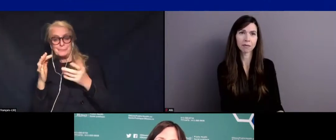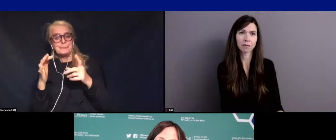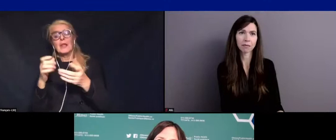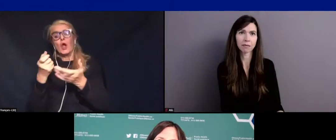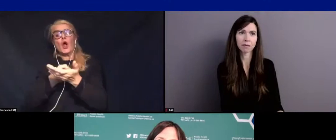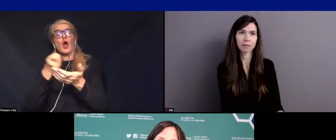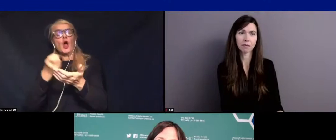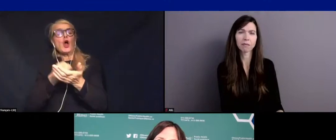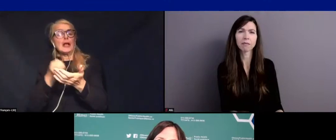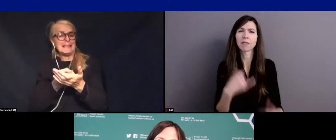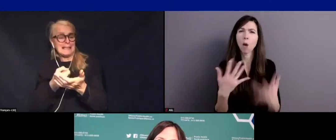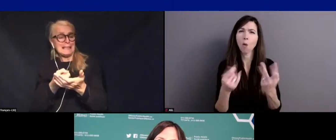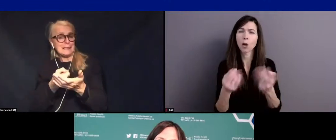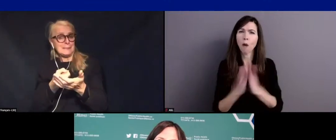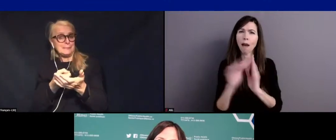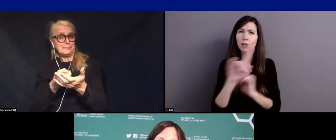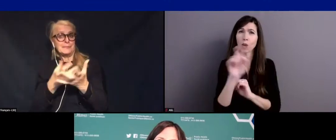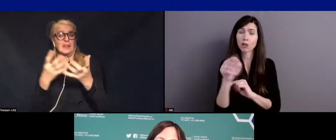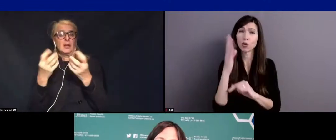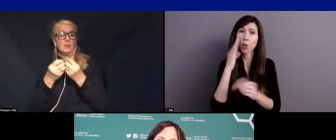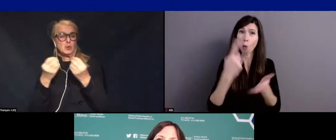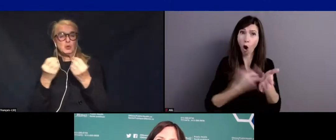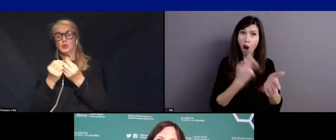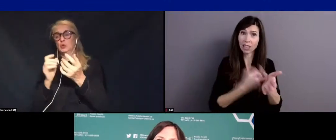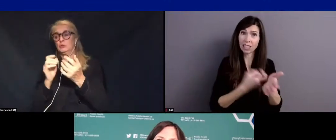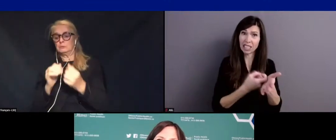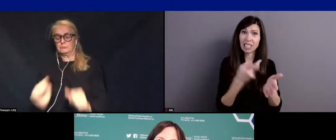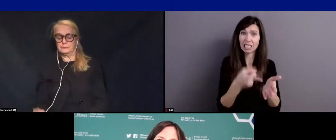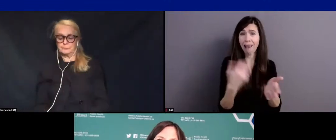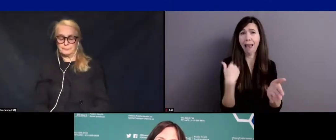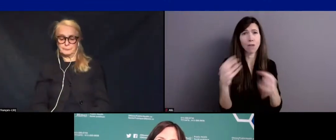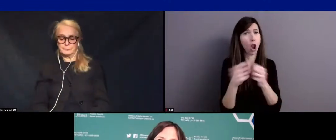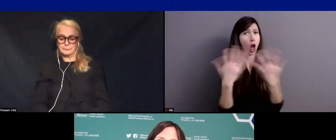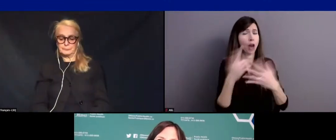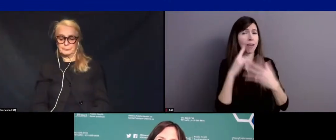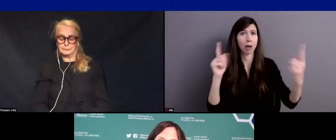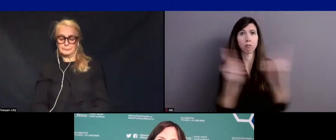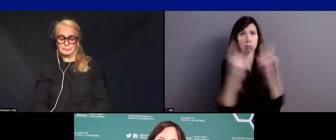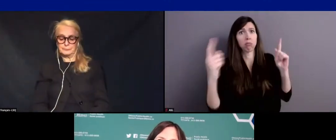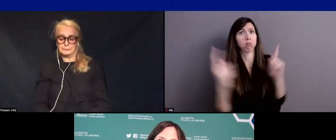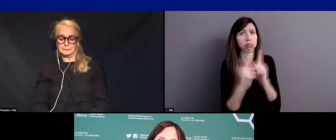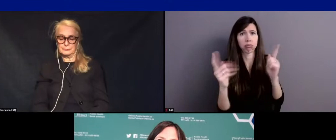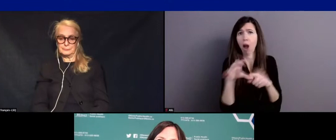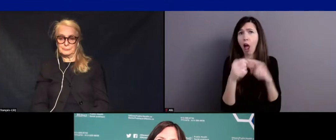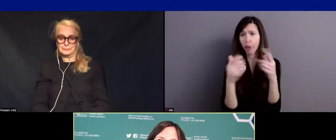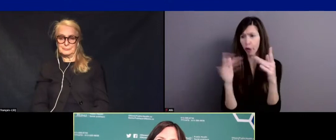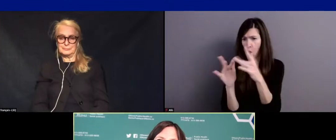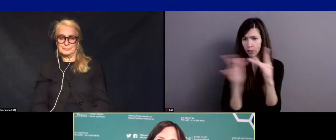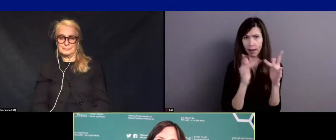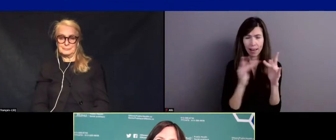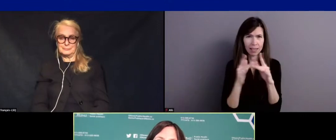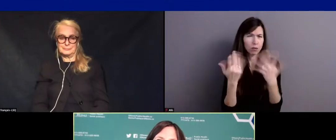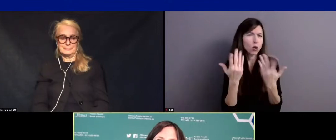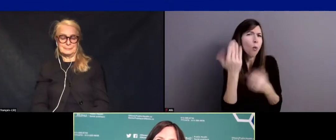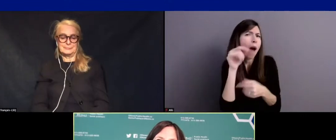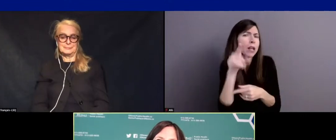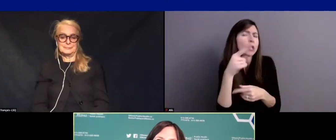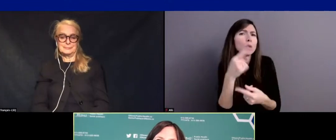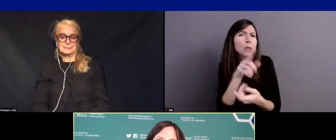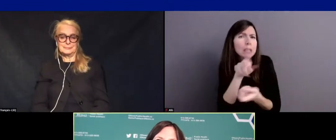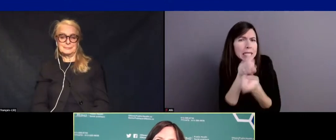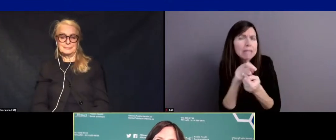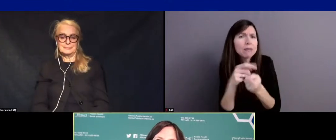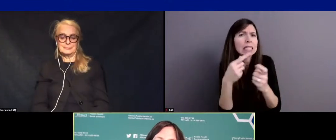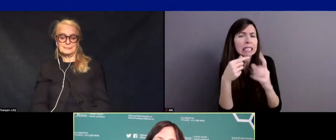hockey, there's a lot of contact other than body checking. So why is body checking specifically